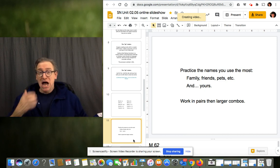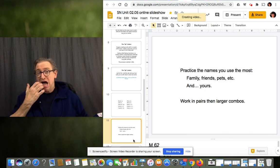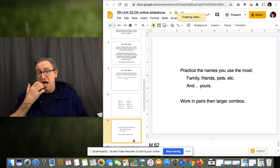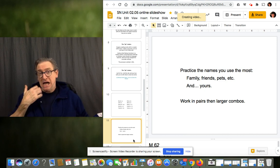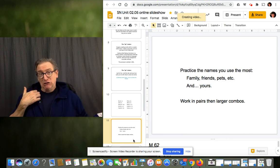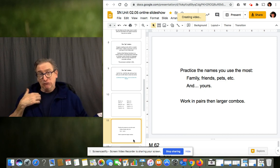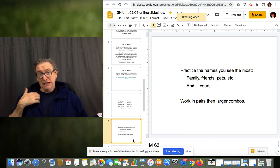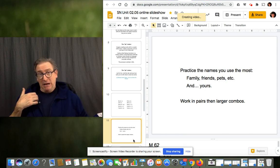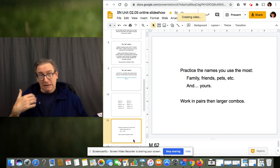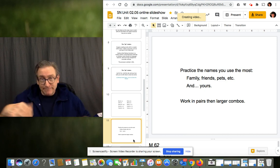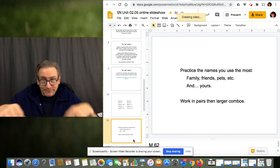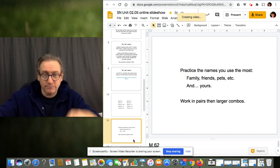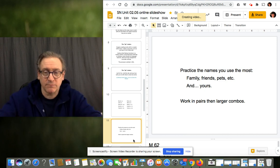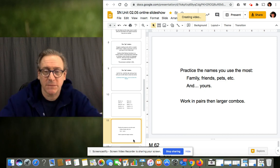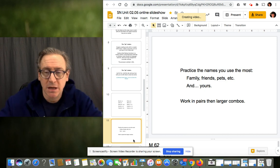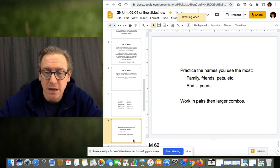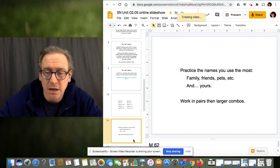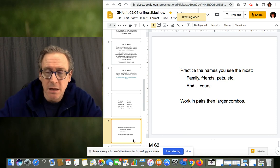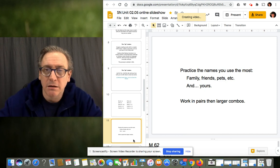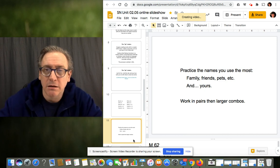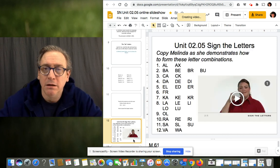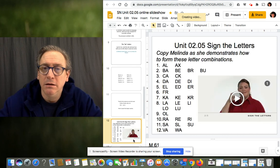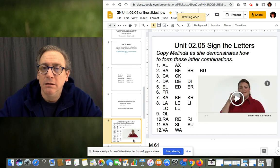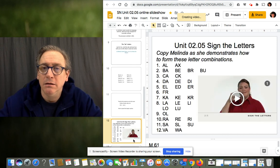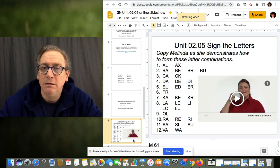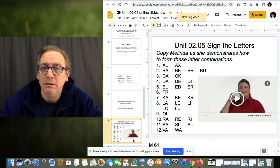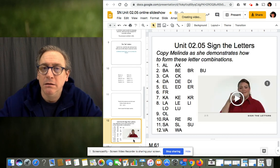name really well.